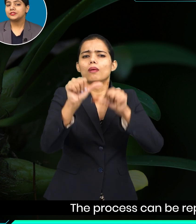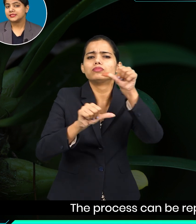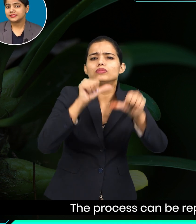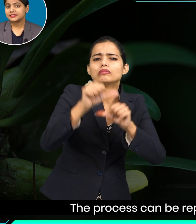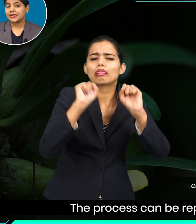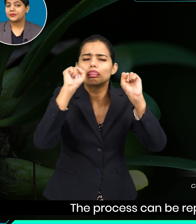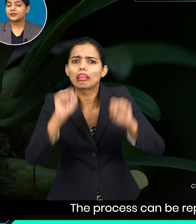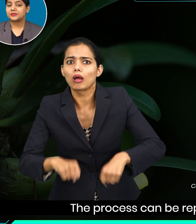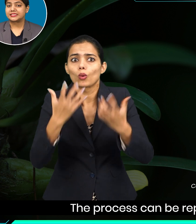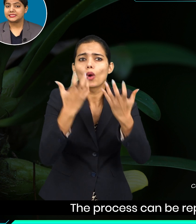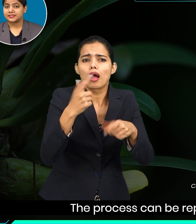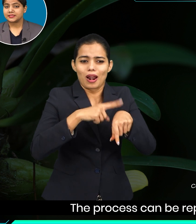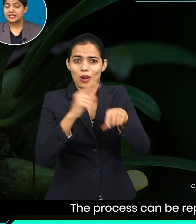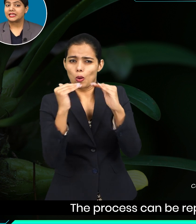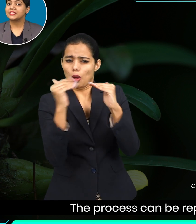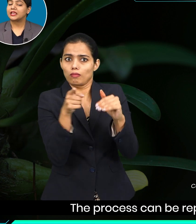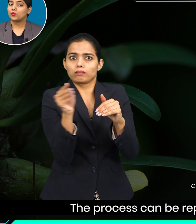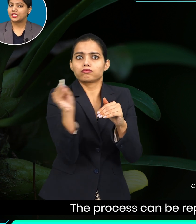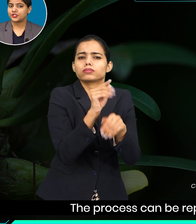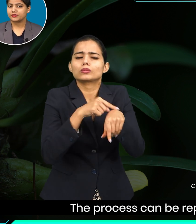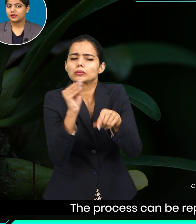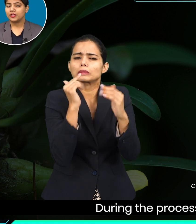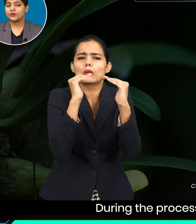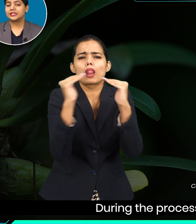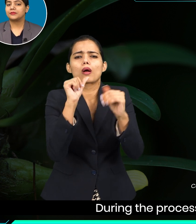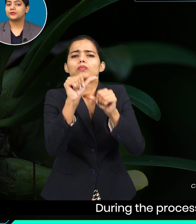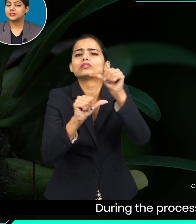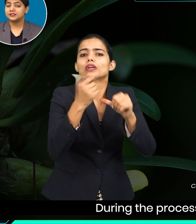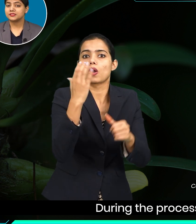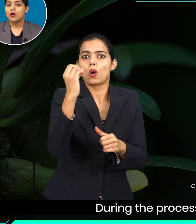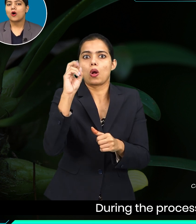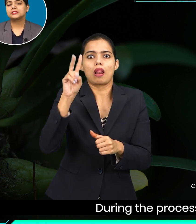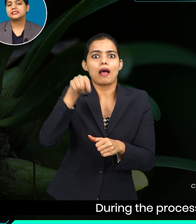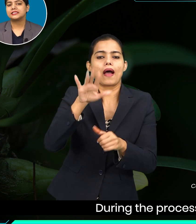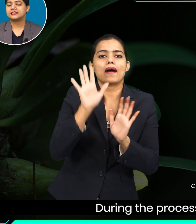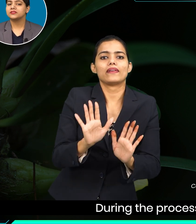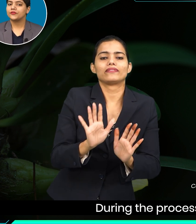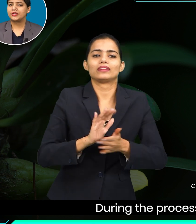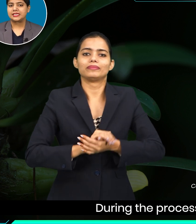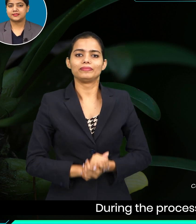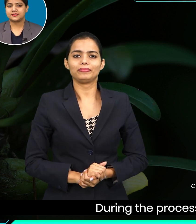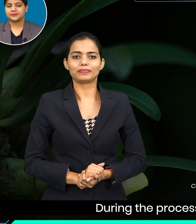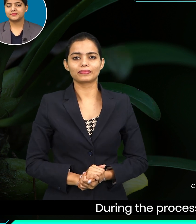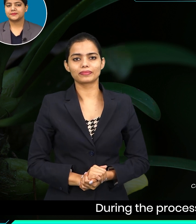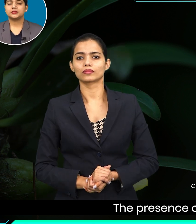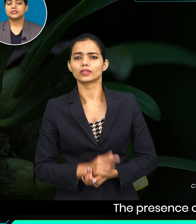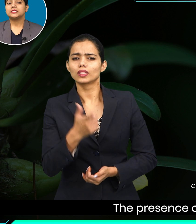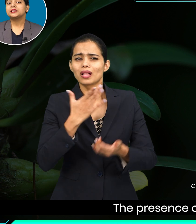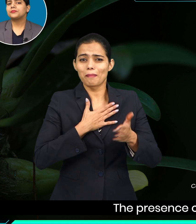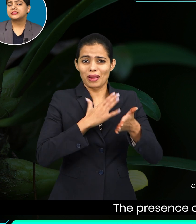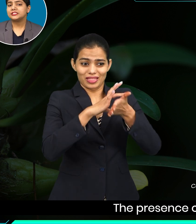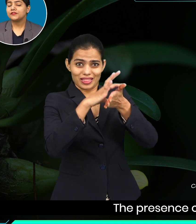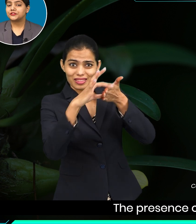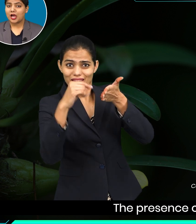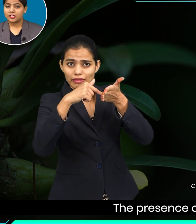The process can be represented in an equation. During the process, oxygen is released.